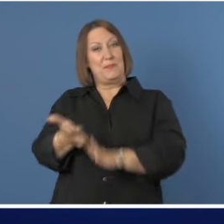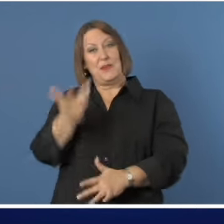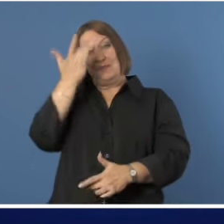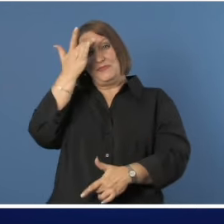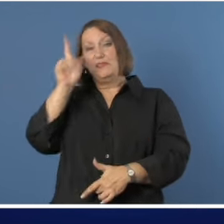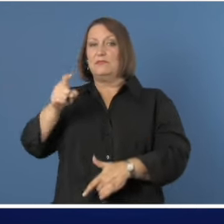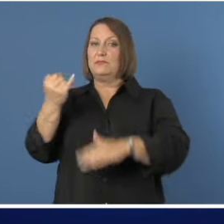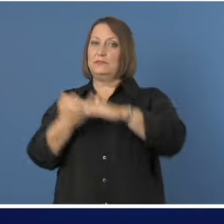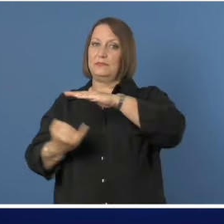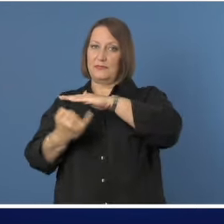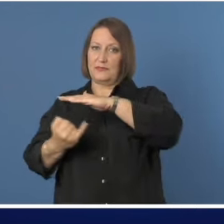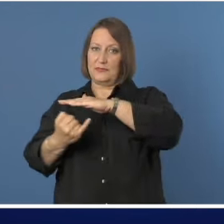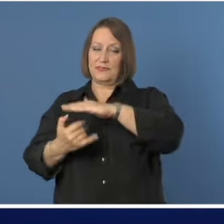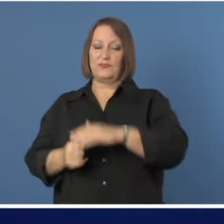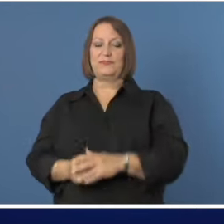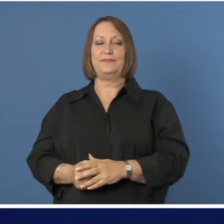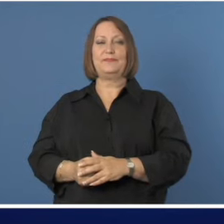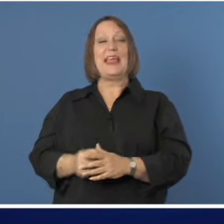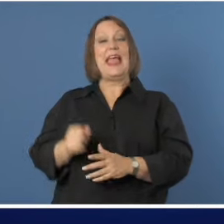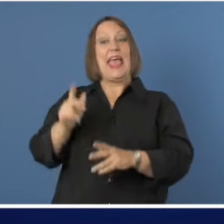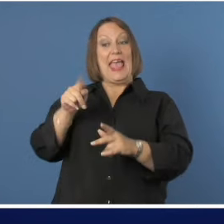Voluntary isolation of cases.